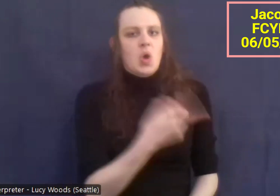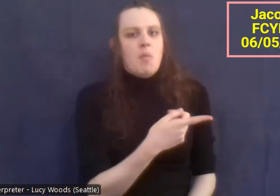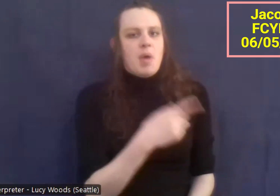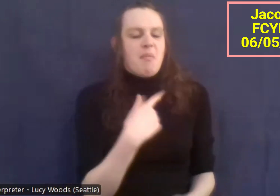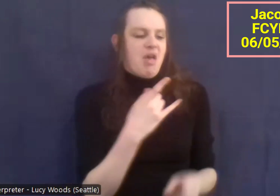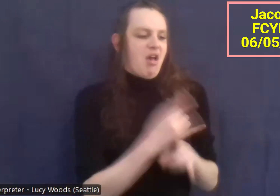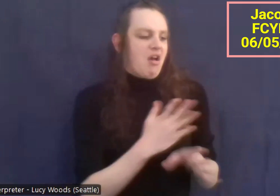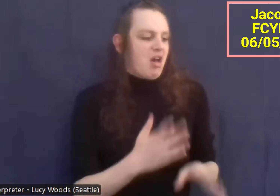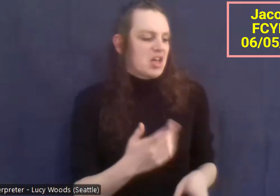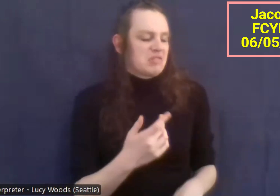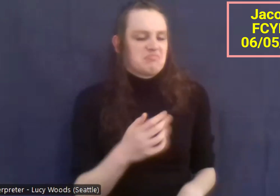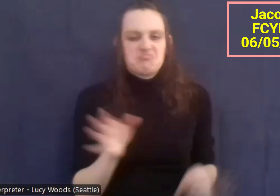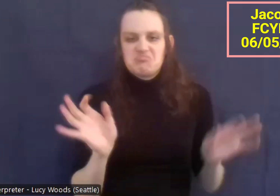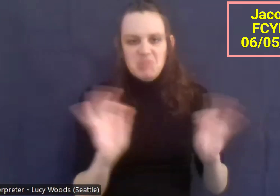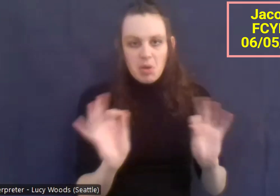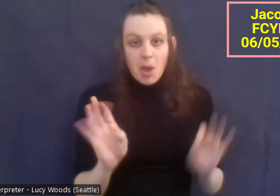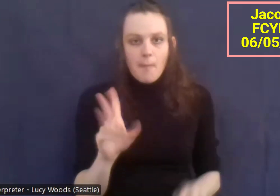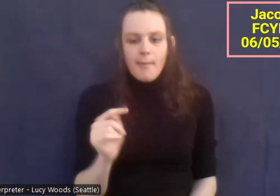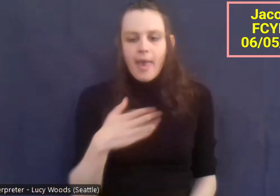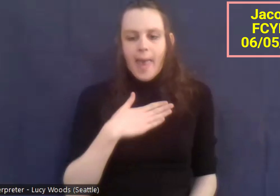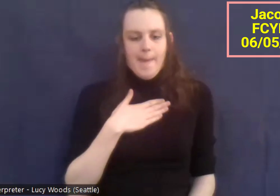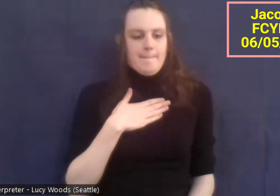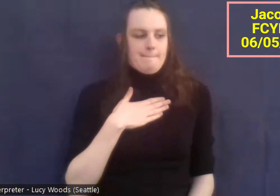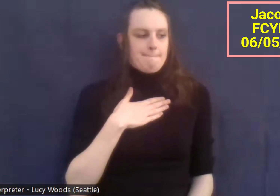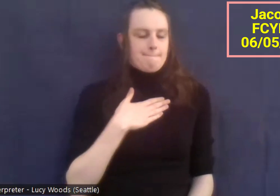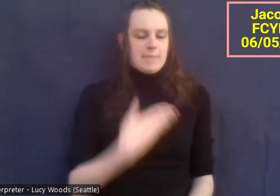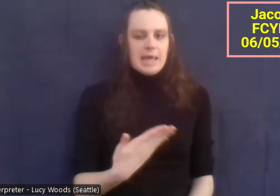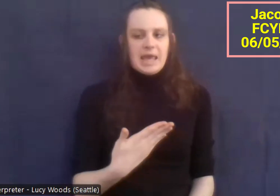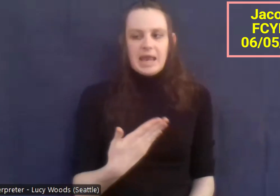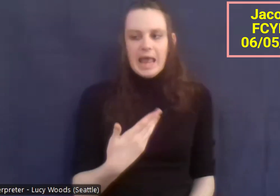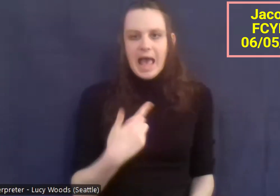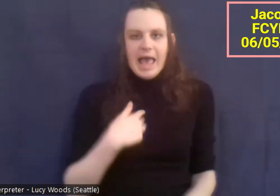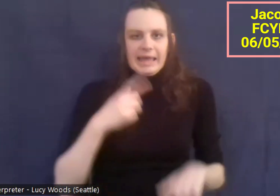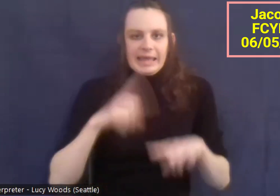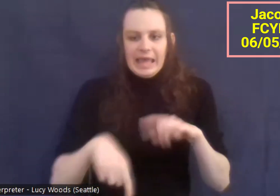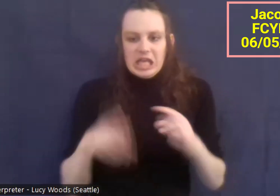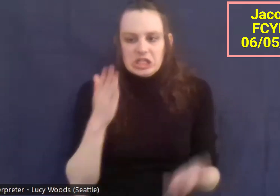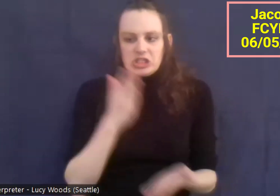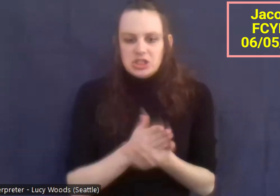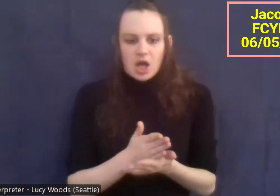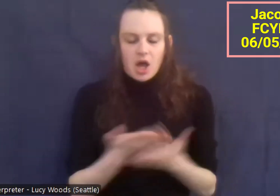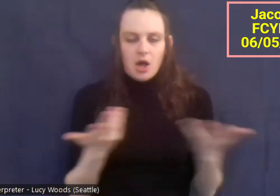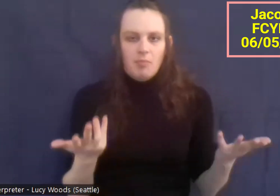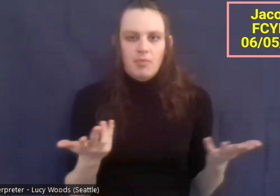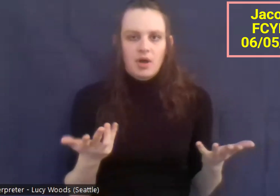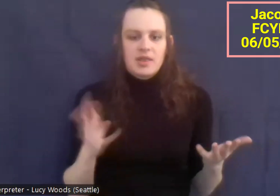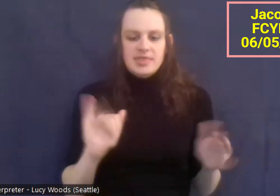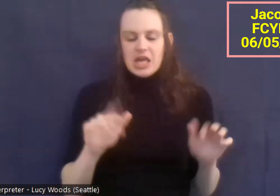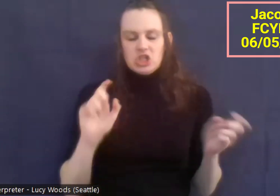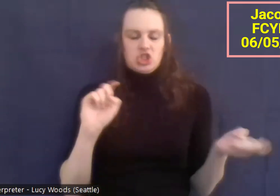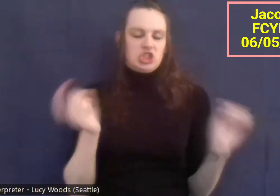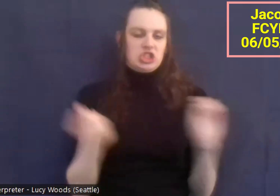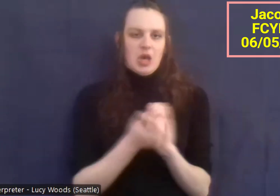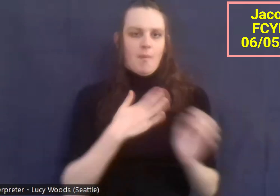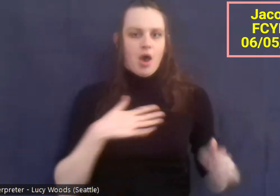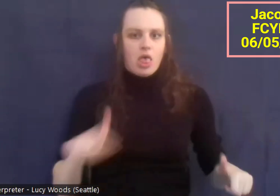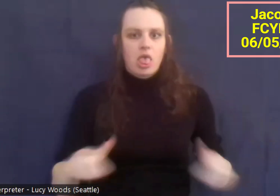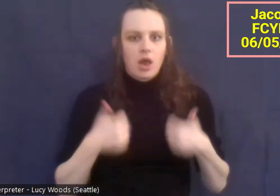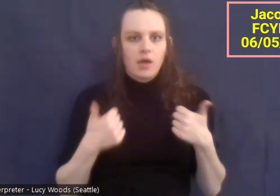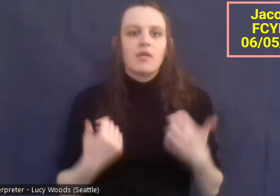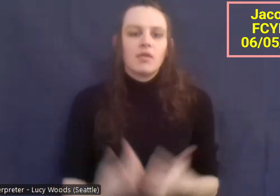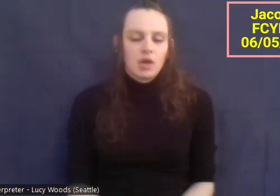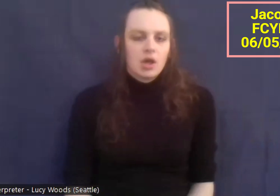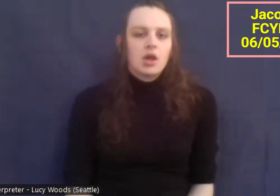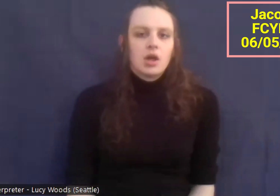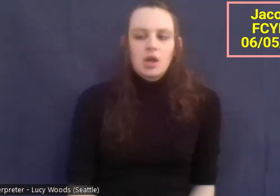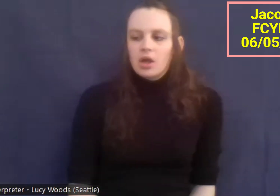big deal, but to admit that I couldn't stop to another person, it was a life-changing experience for me. I